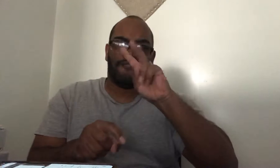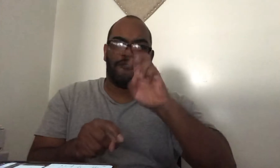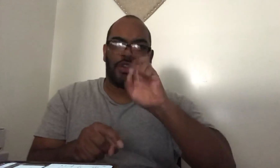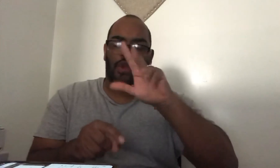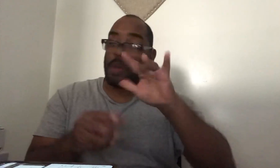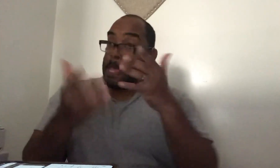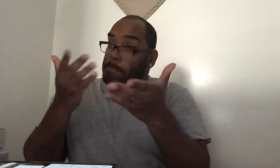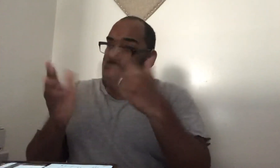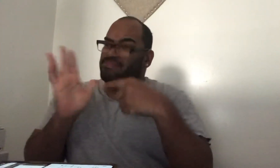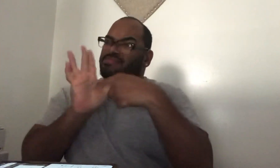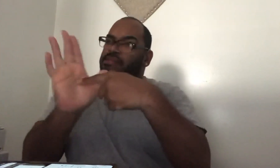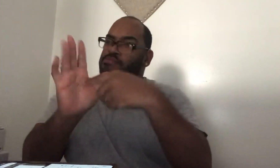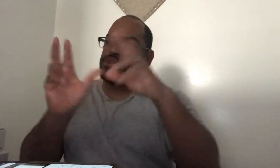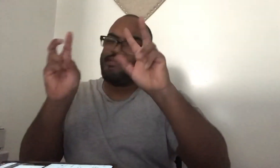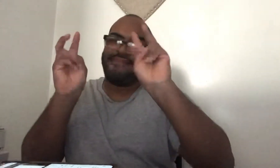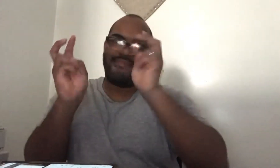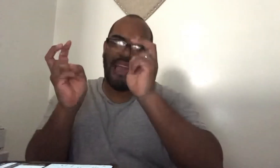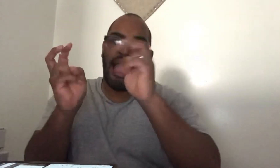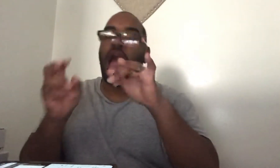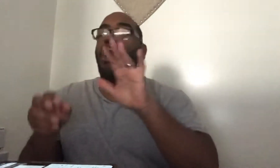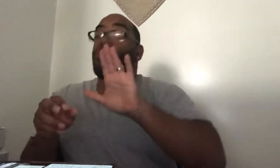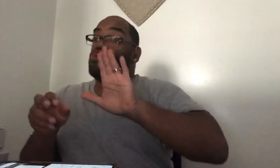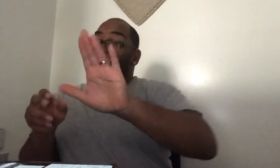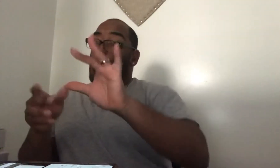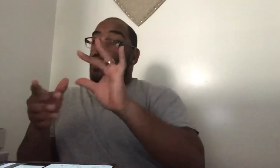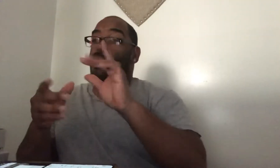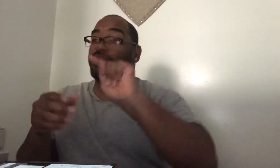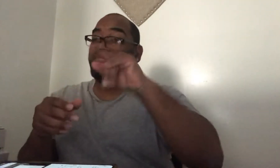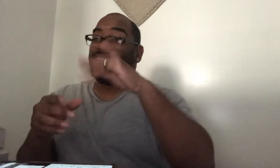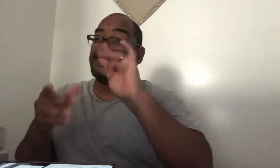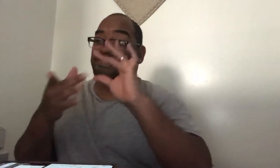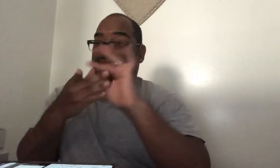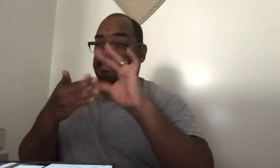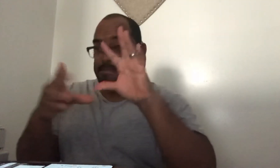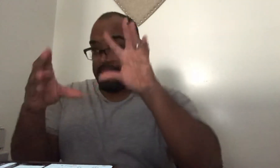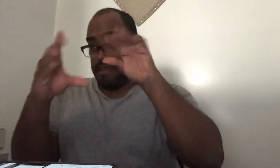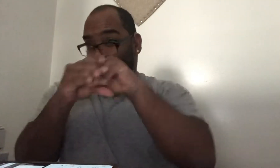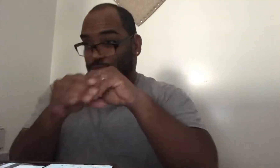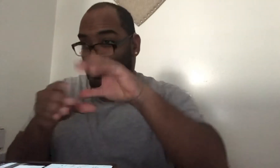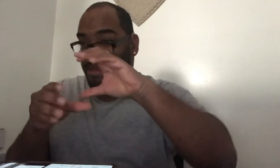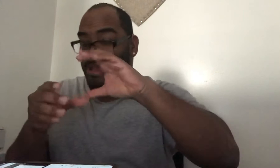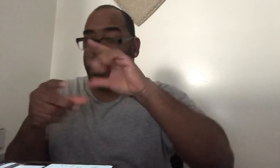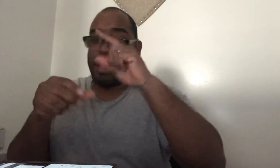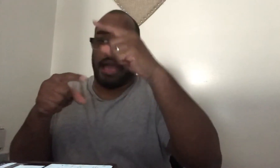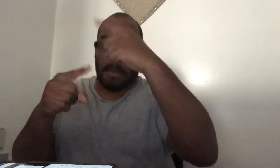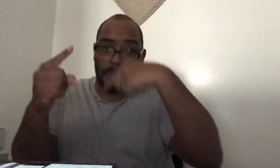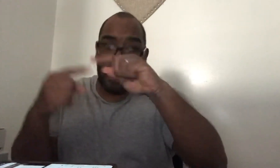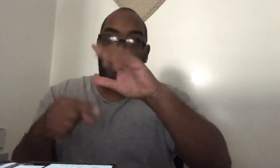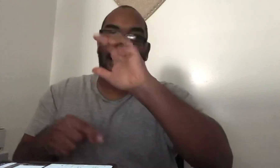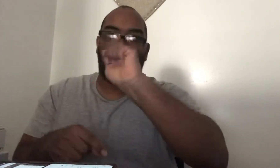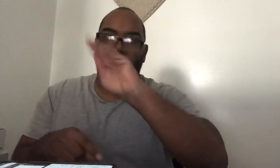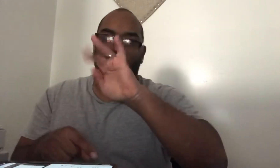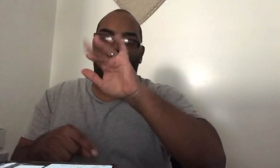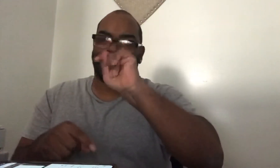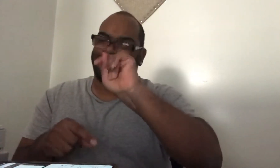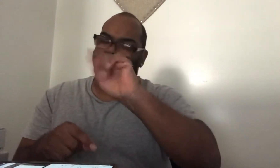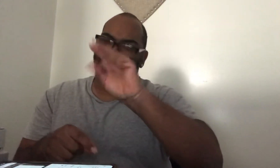your thesis statement isn't going to have the word about in it. You don't just say this paper is about cats, or this paper is about my bloody life, or this paper is